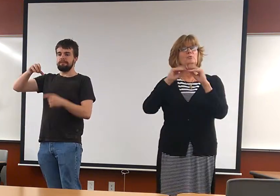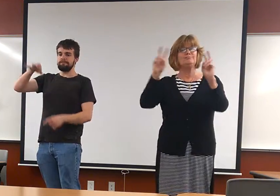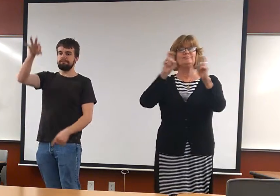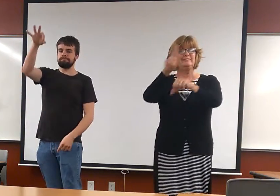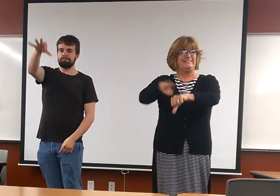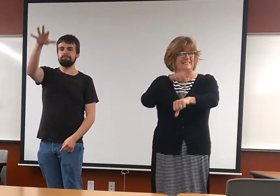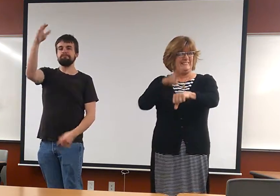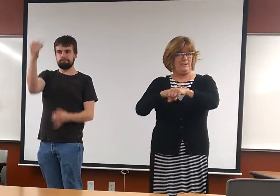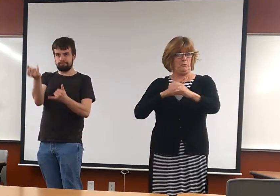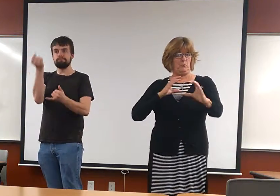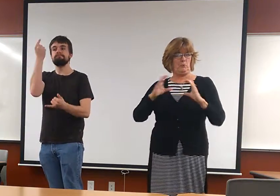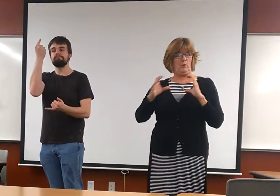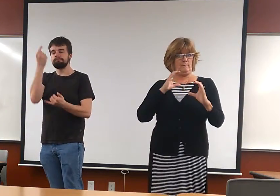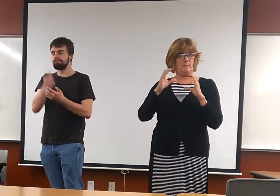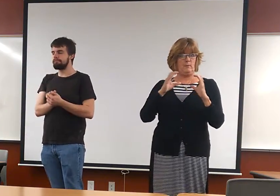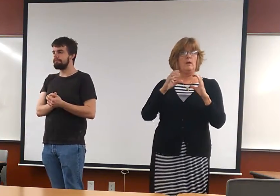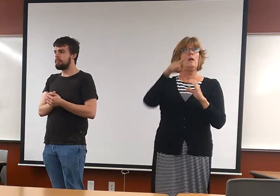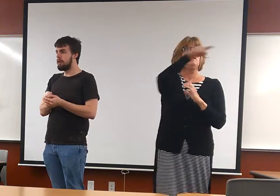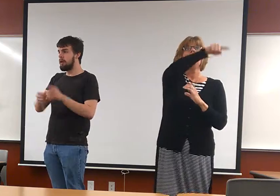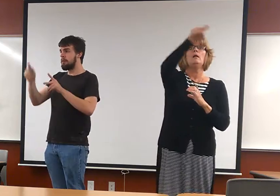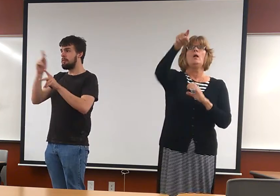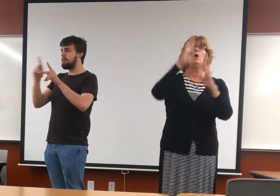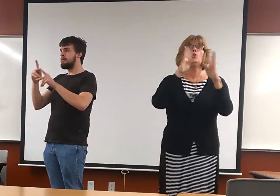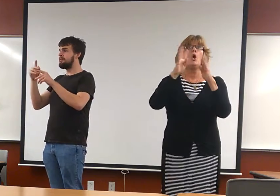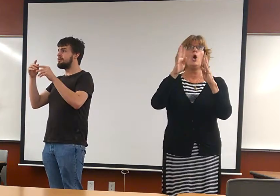with overlapping talk, interruptions, and general